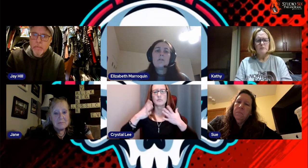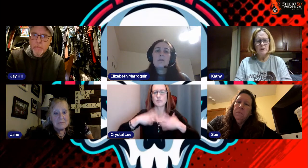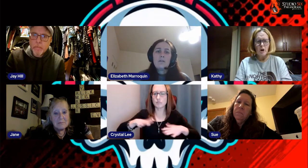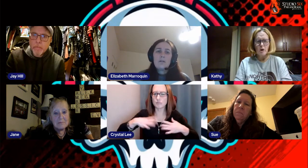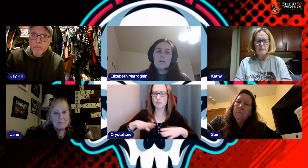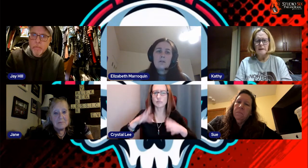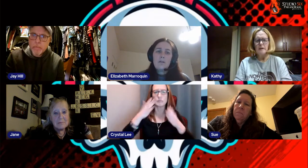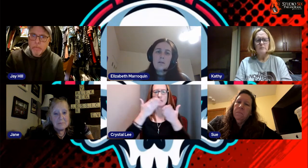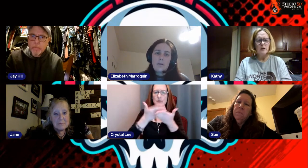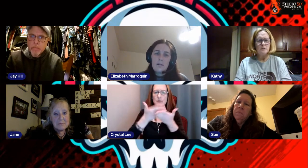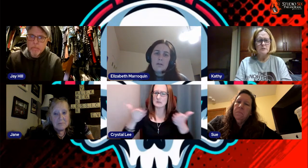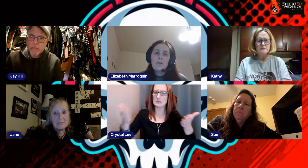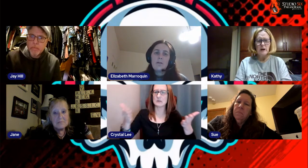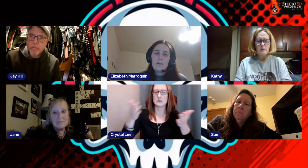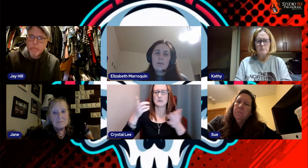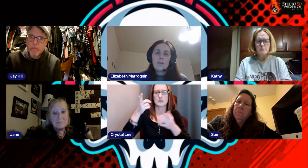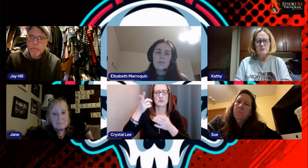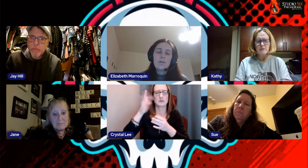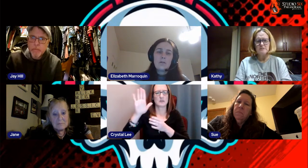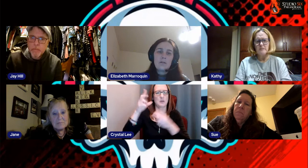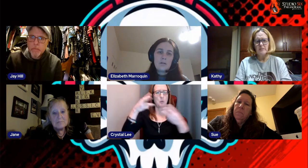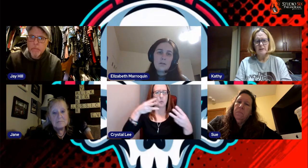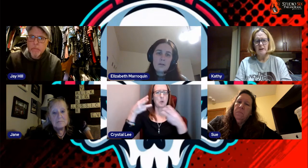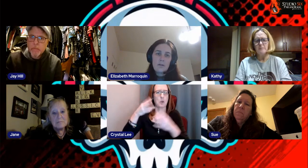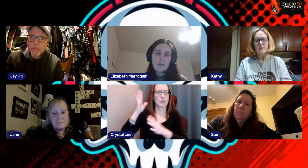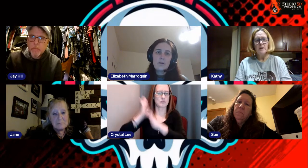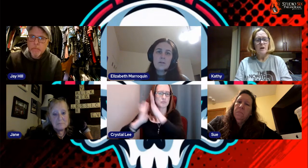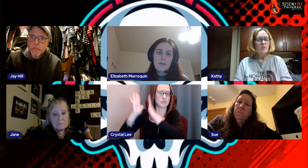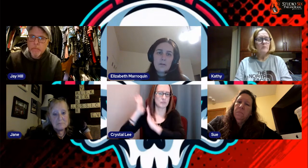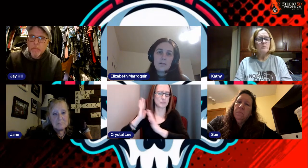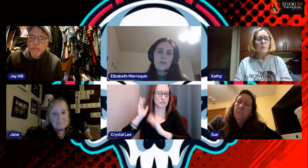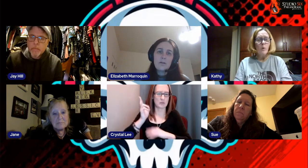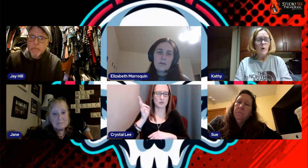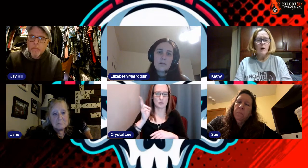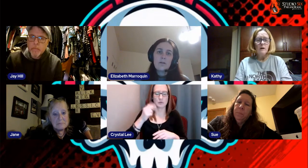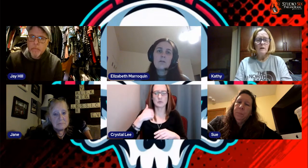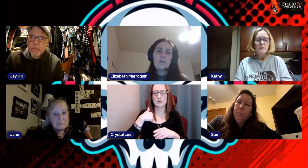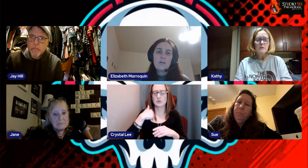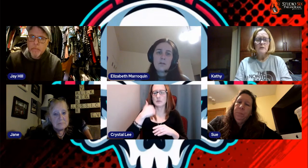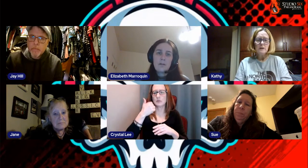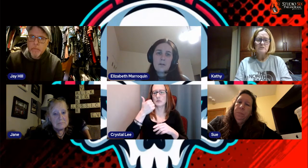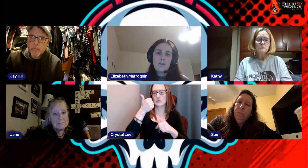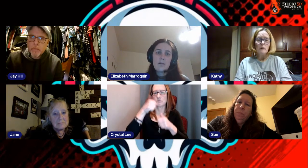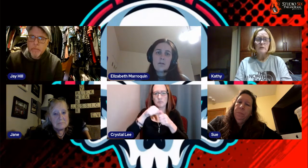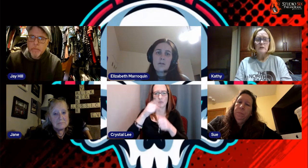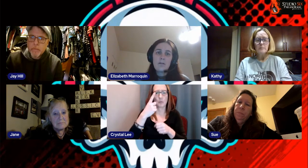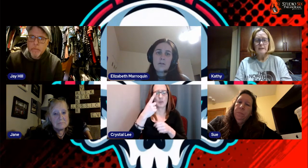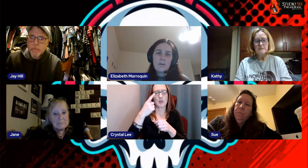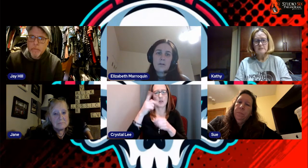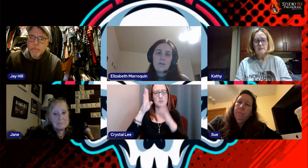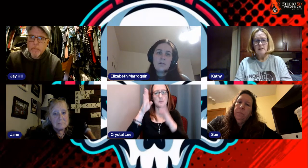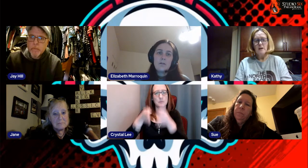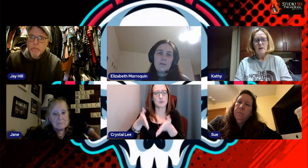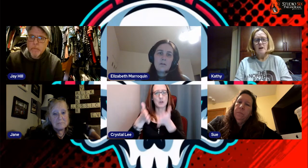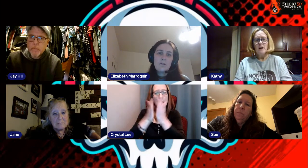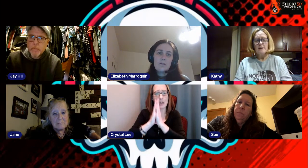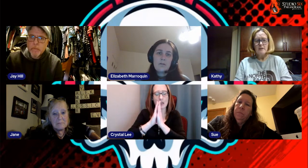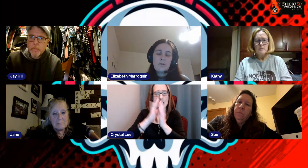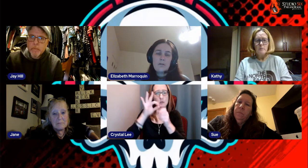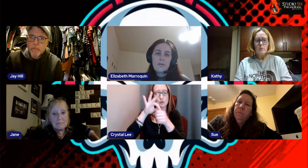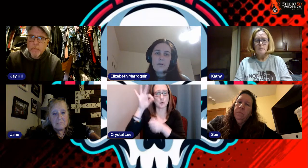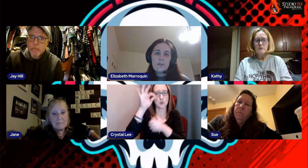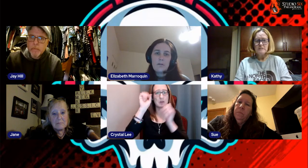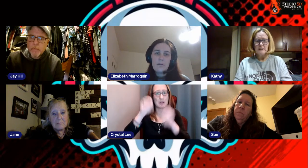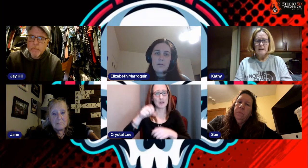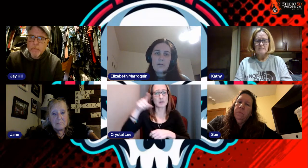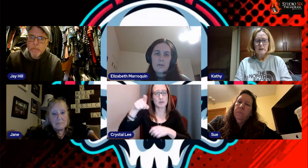and I was in the army. We all dressed up and shit stuff there. There was a war historical place. And I